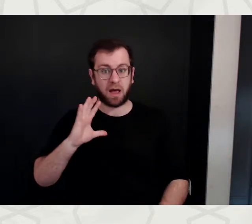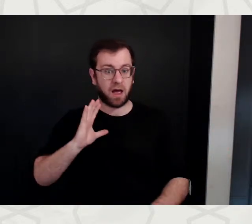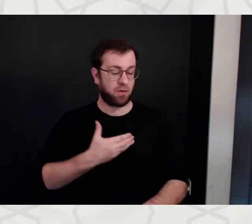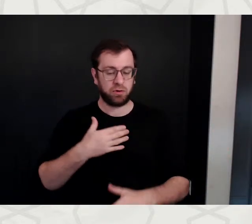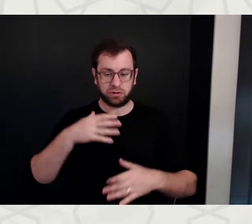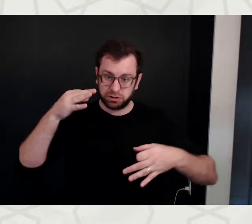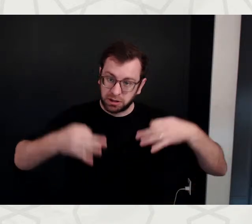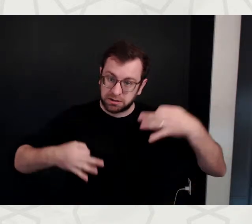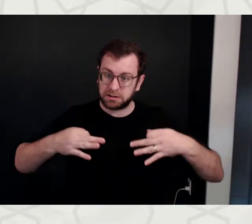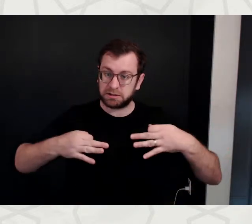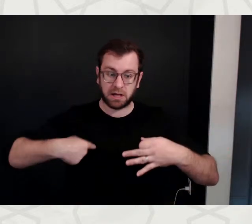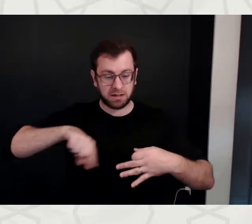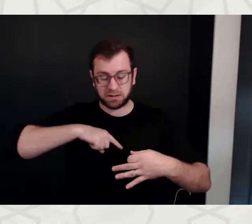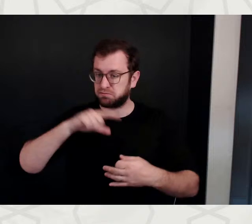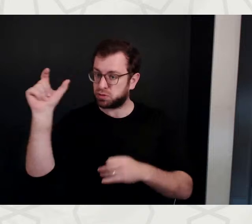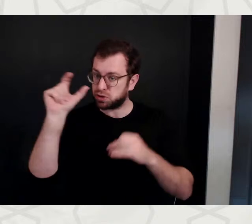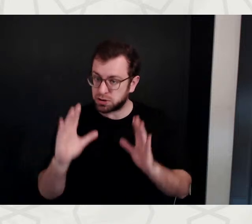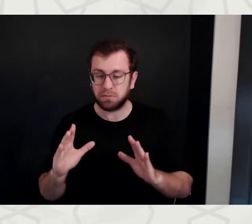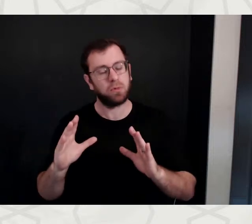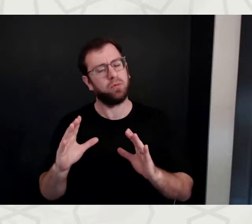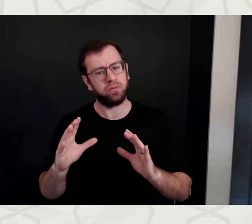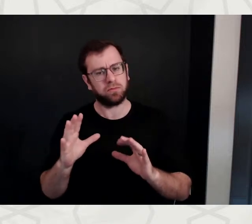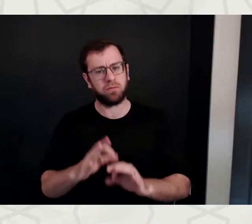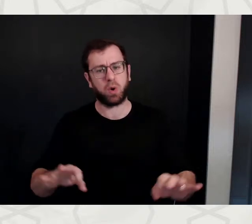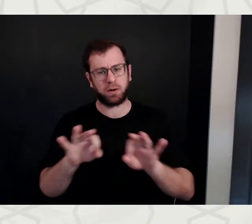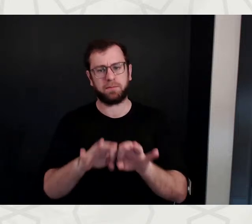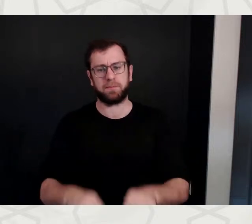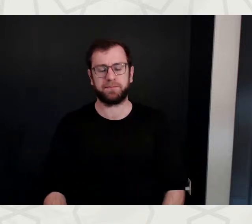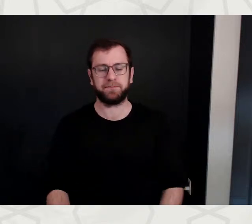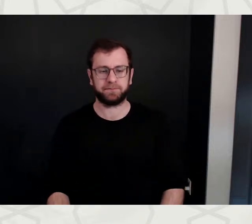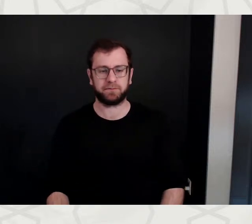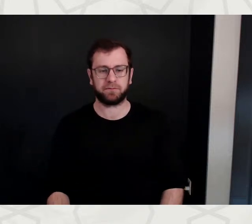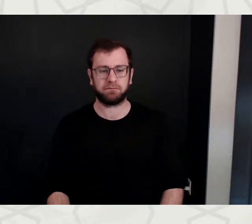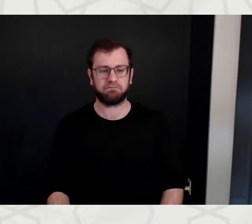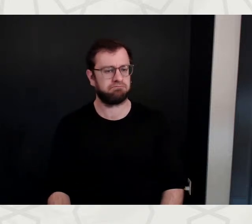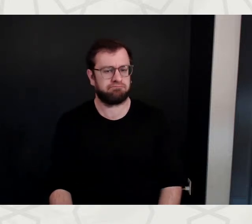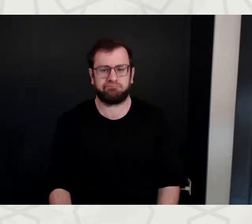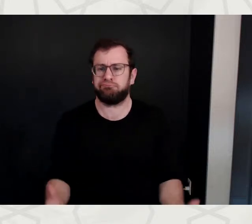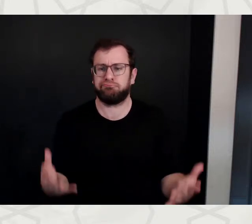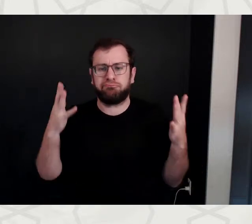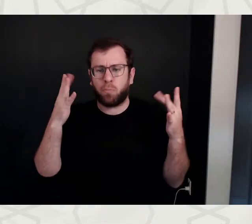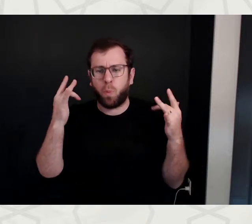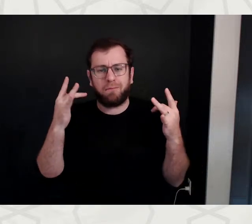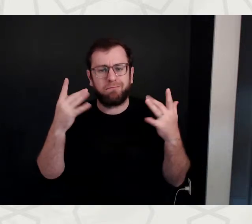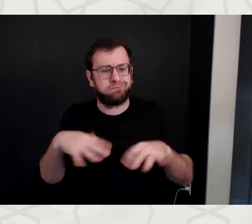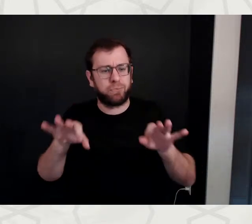existence as Muslims. And why is that so important today?